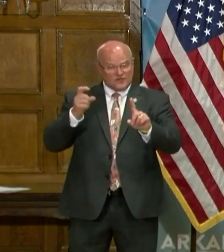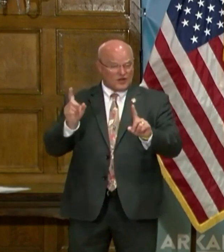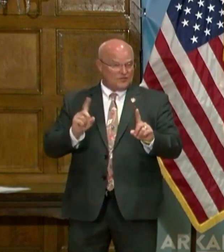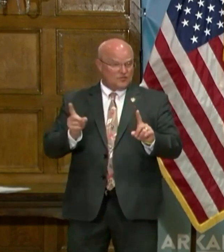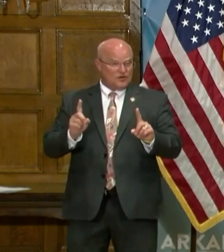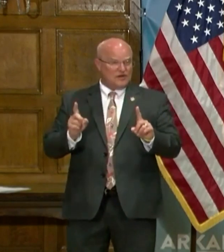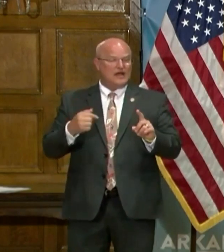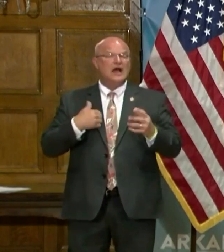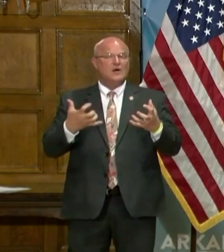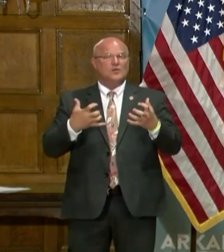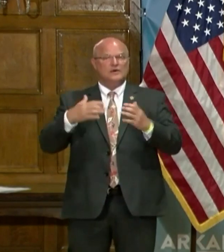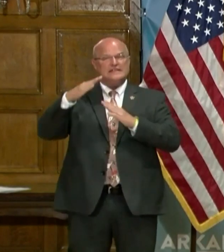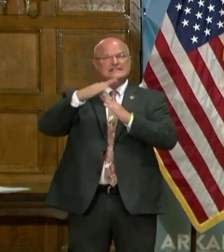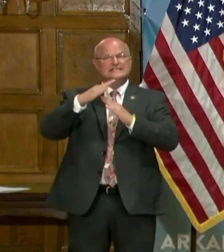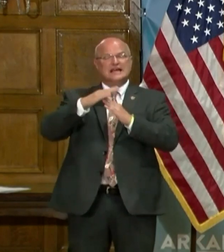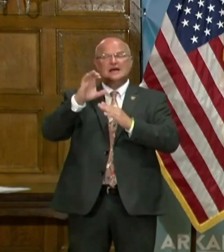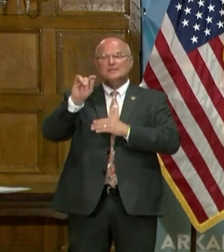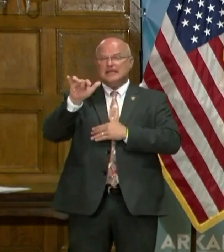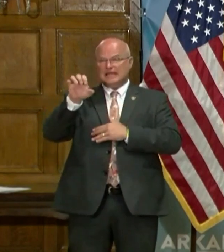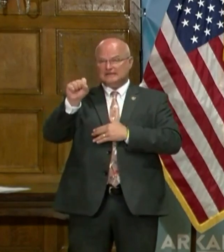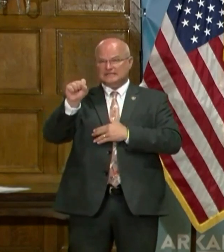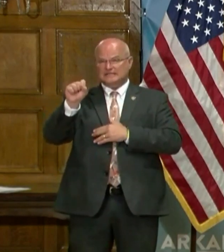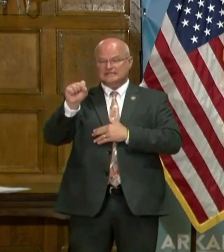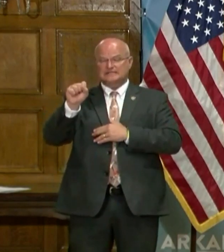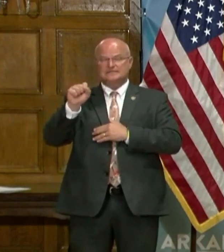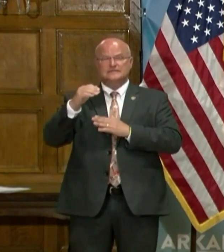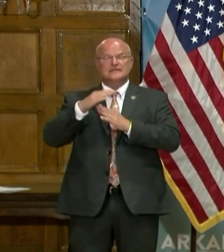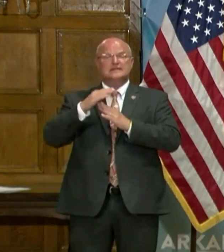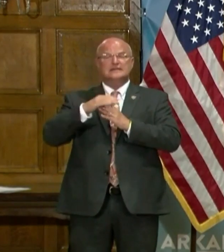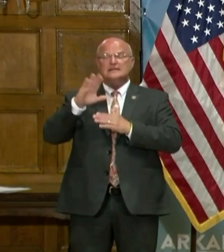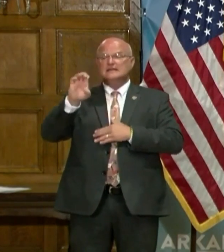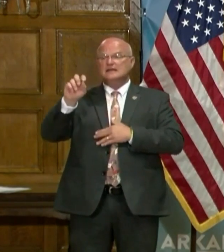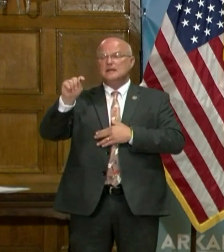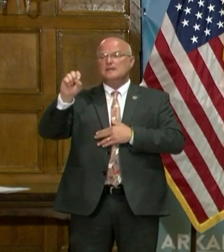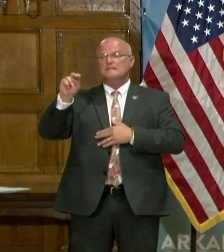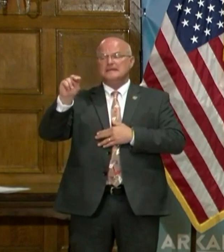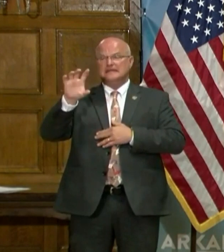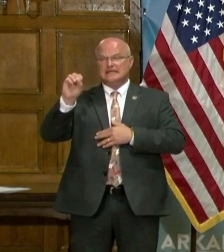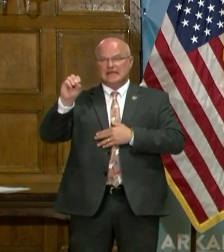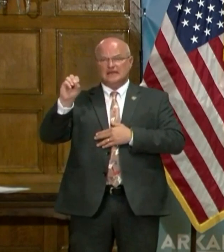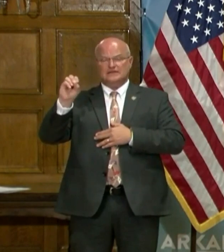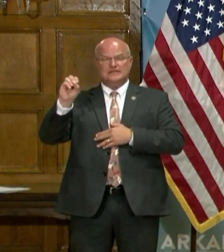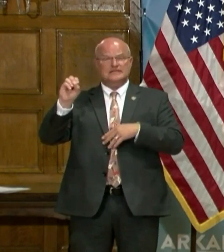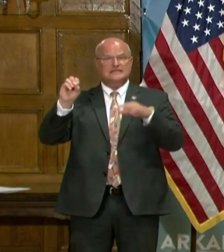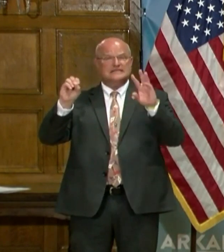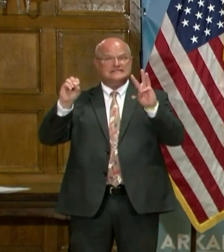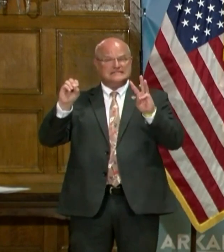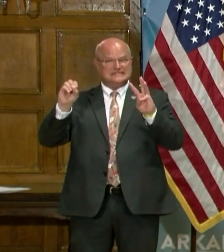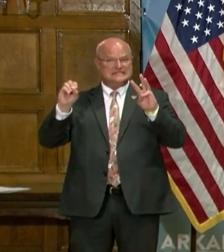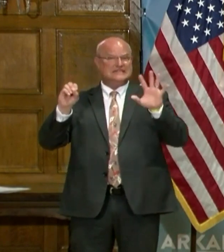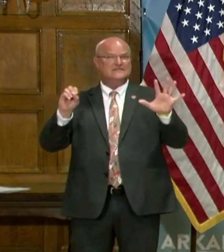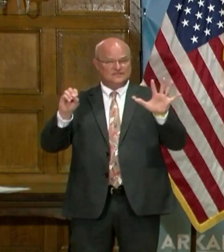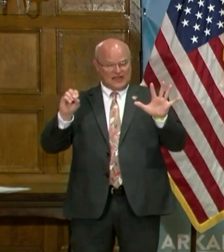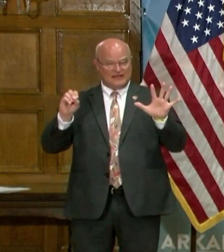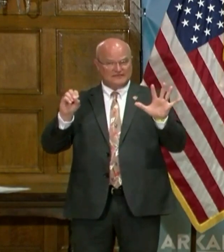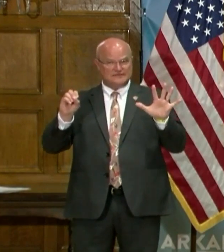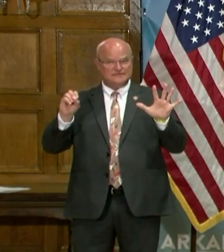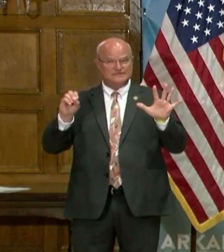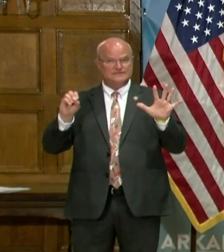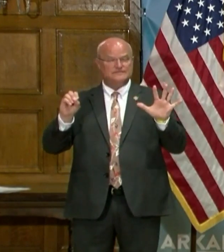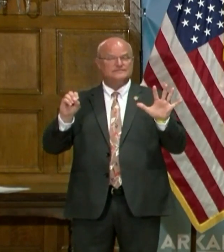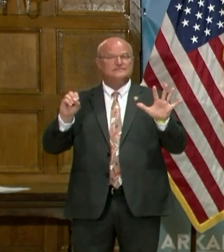from, I'd like to give the top counties for that. Our top county was Benton County with 65